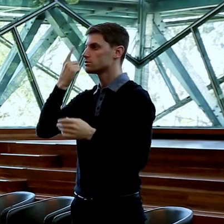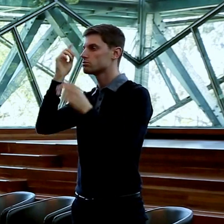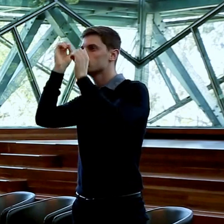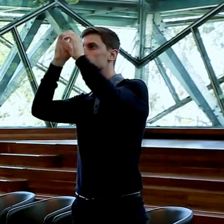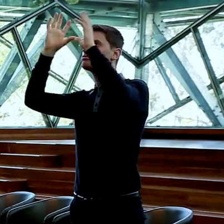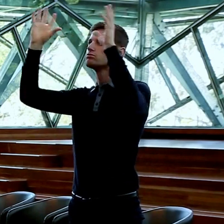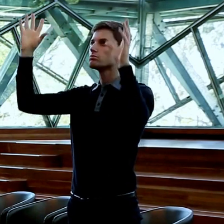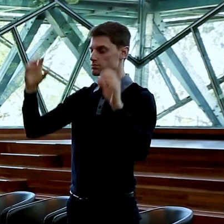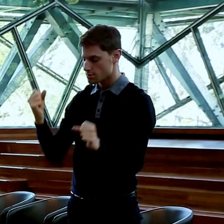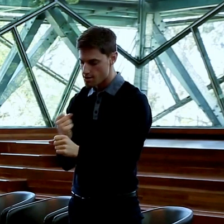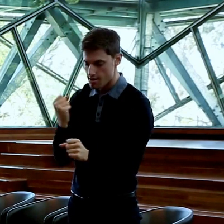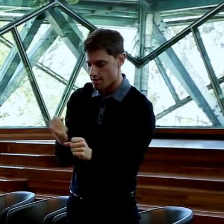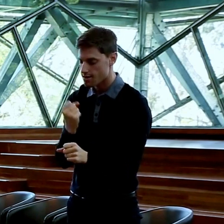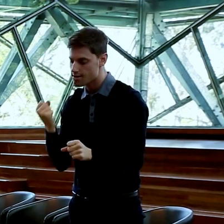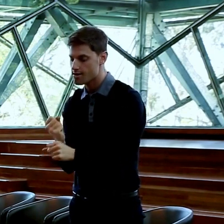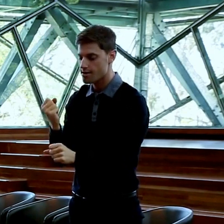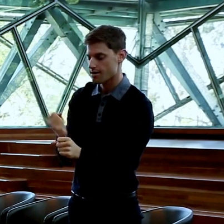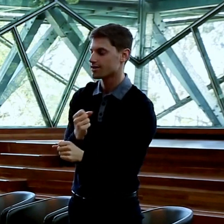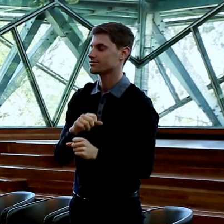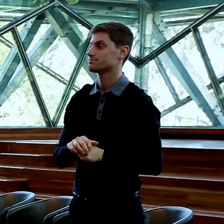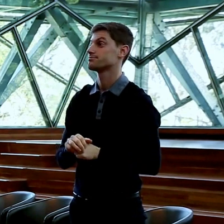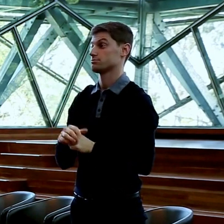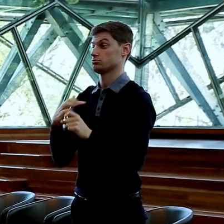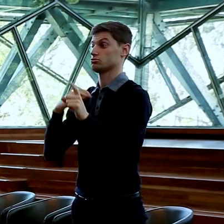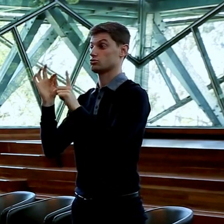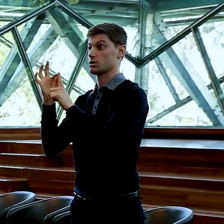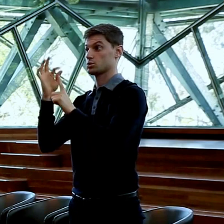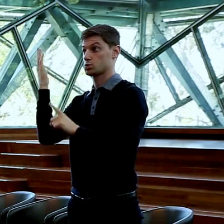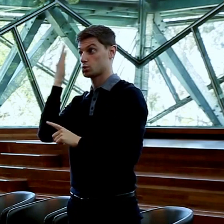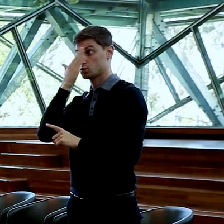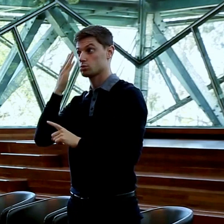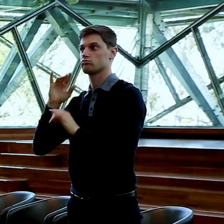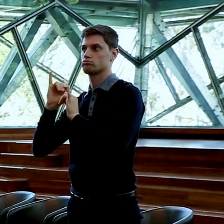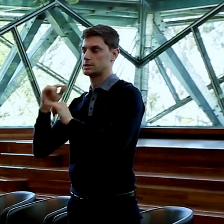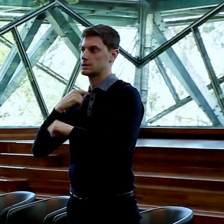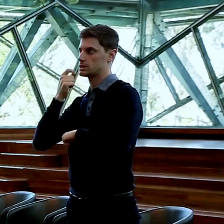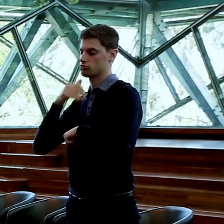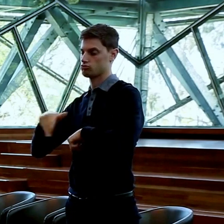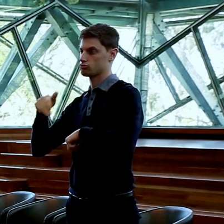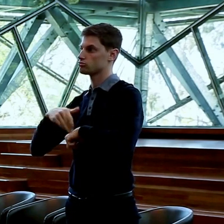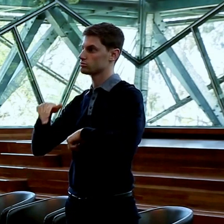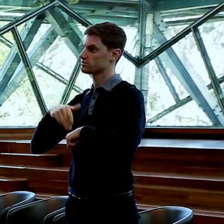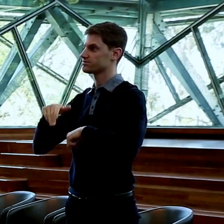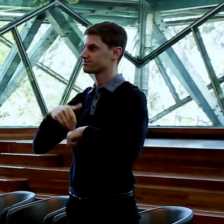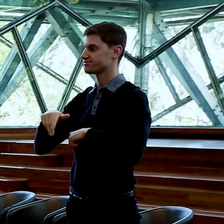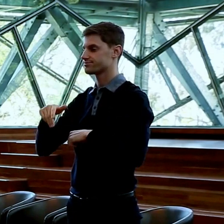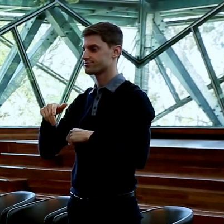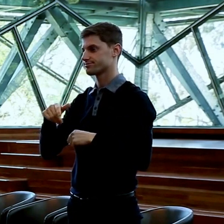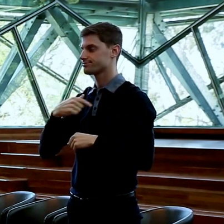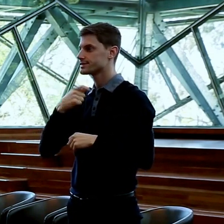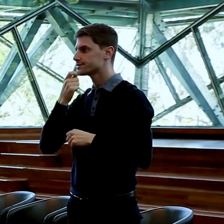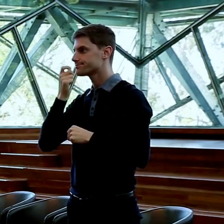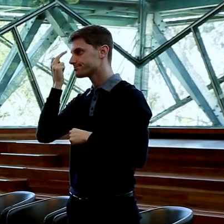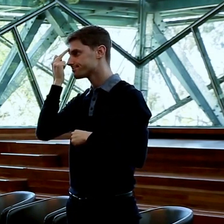many things. However, when I was in primary school, I got into a fair amount of trouble. I was a troublesome little kid. When the